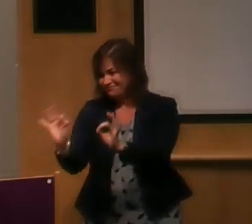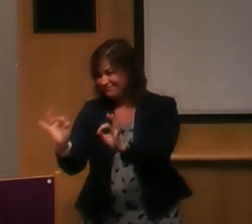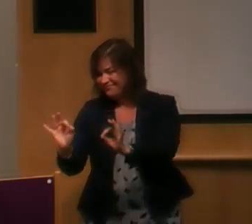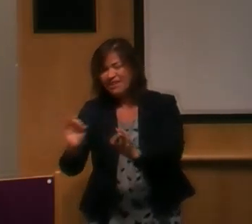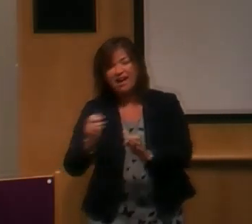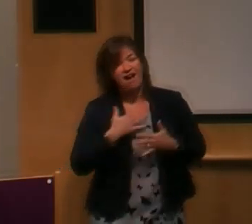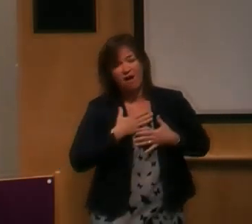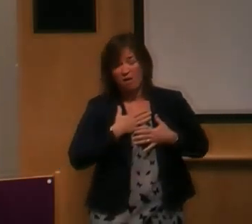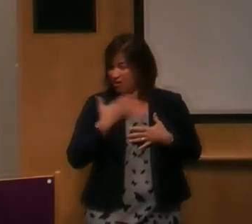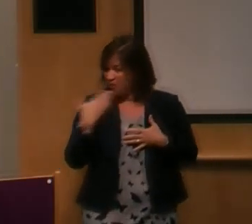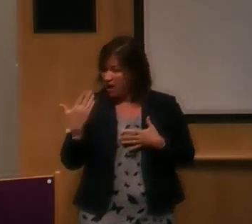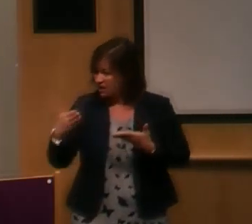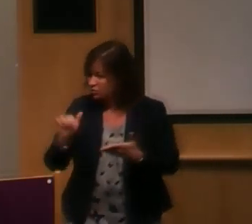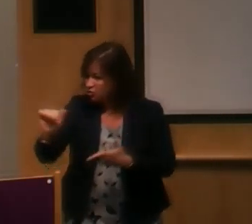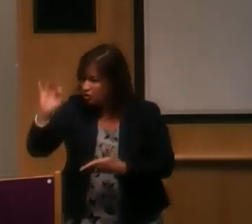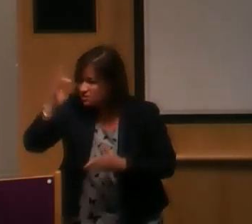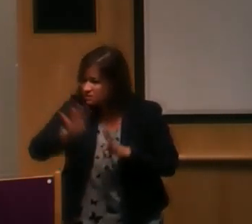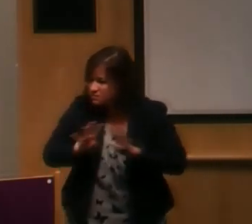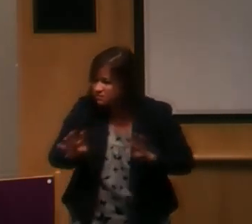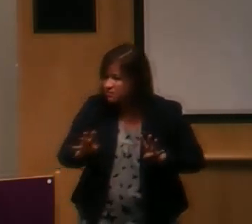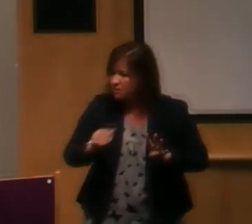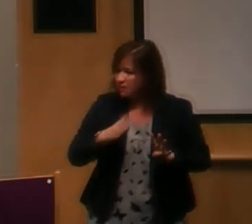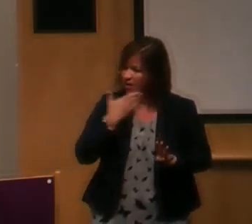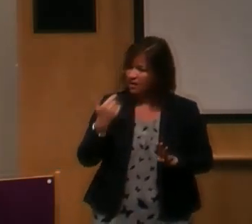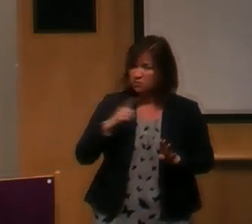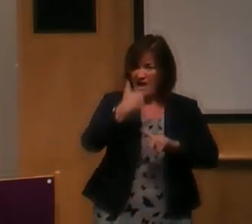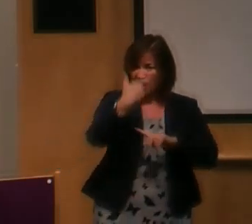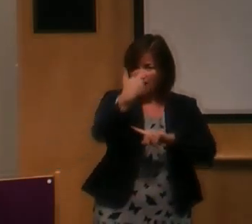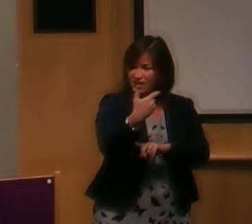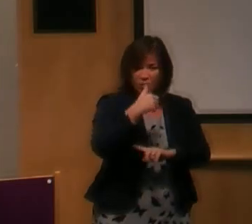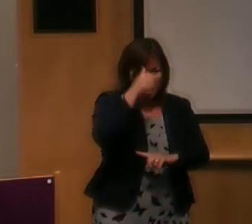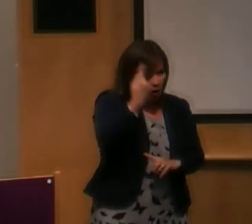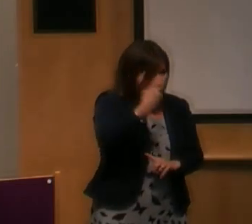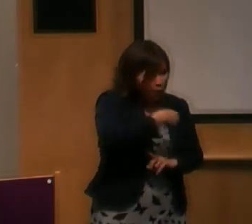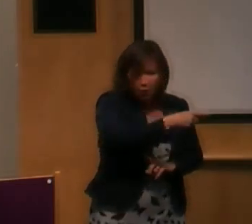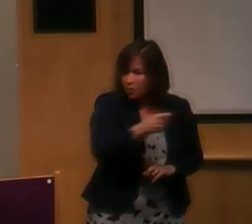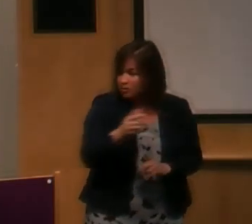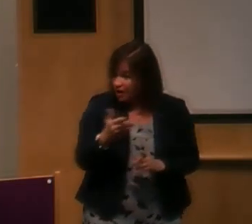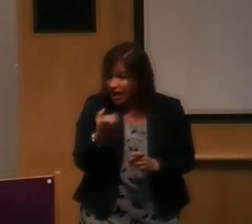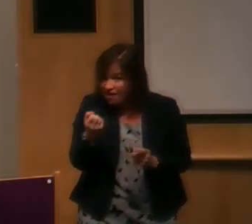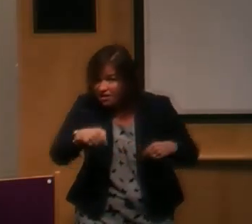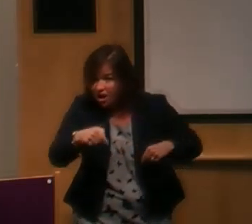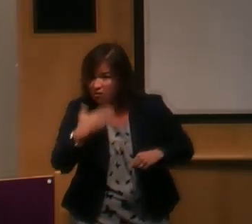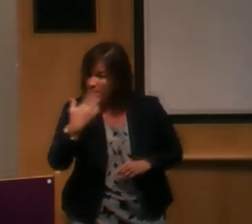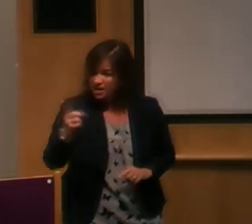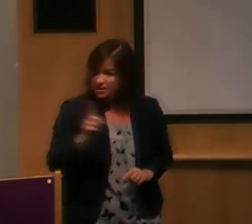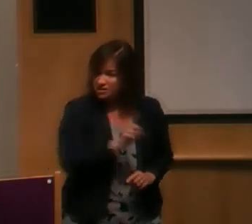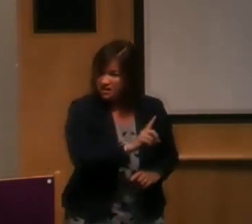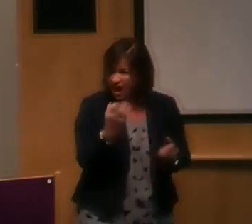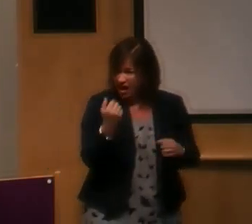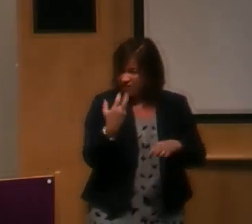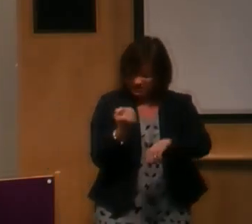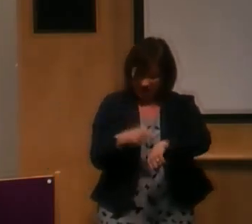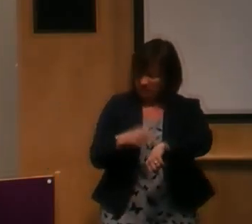more profound value. So thank you, Thomas, for your presentation. I wonder whether we need to